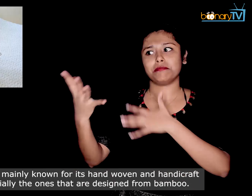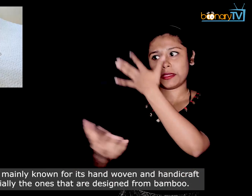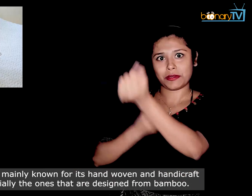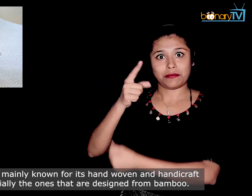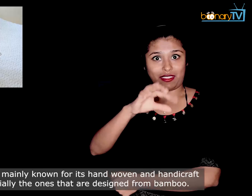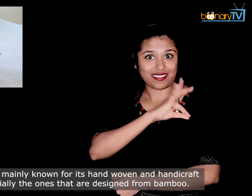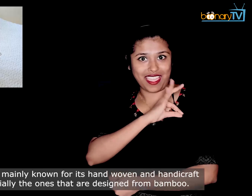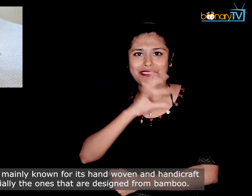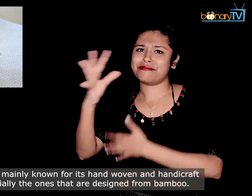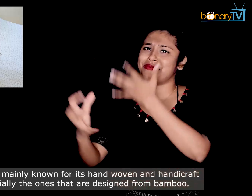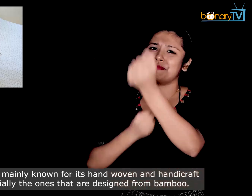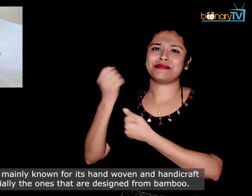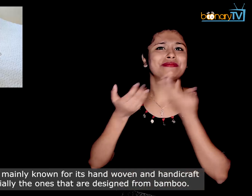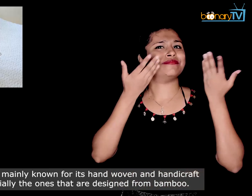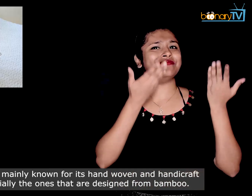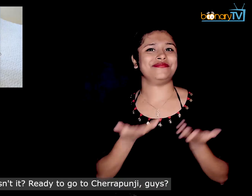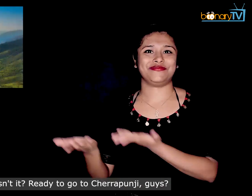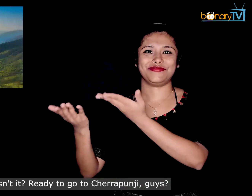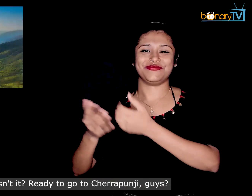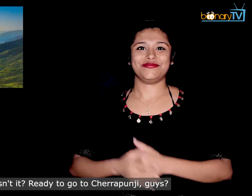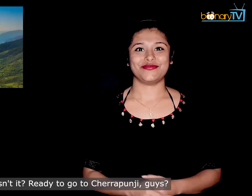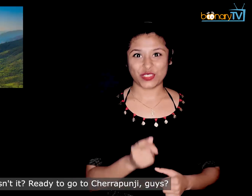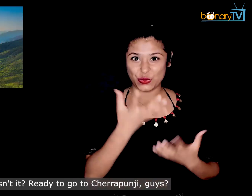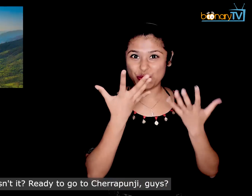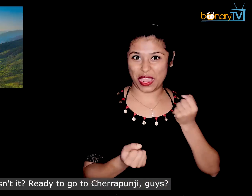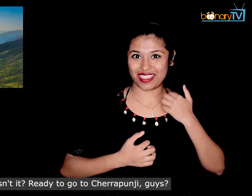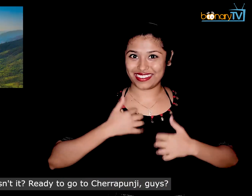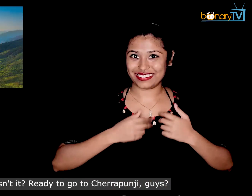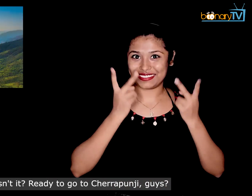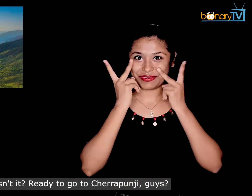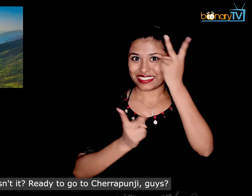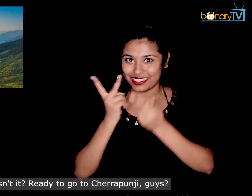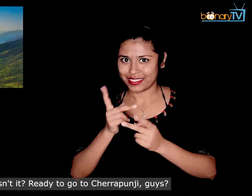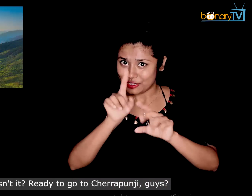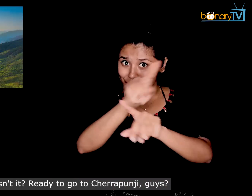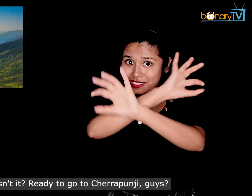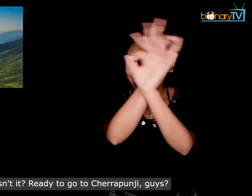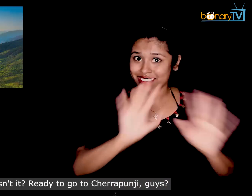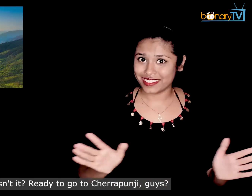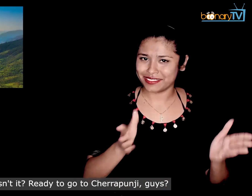designed from bamboo. Cool, isn't it? Ready to go to Cherrapunji, guys?